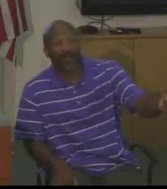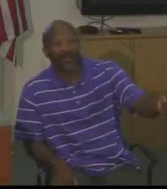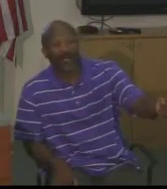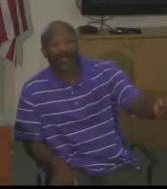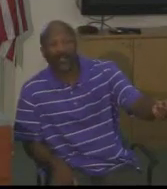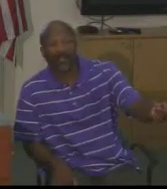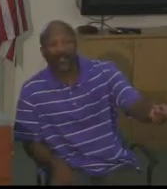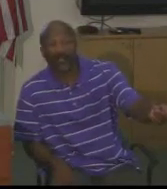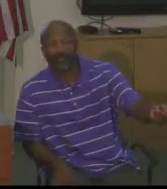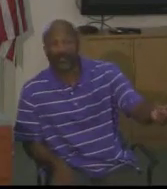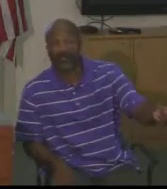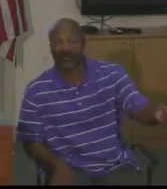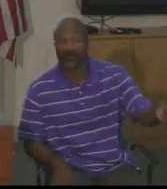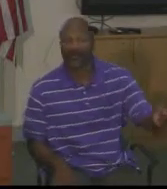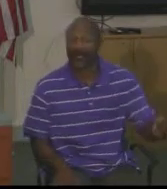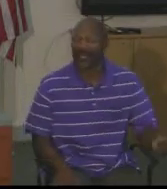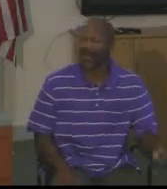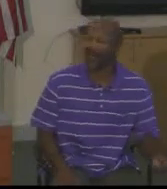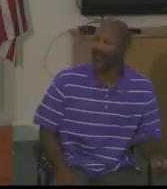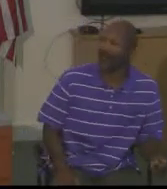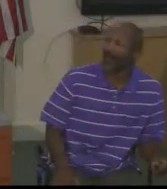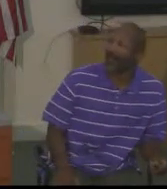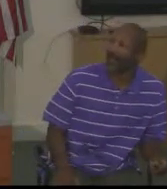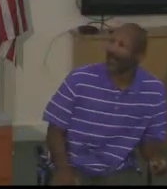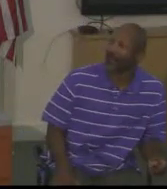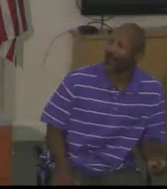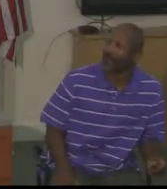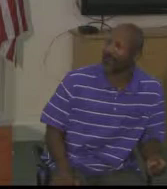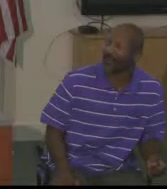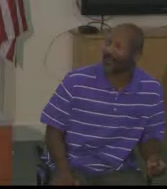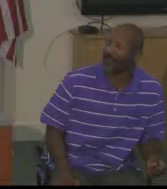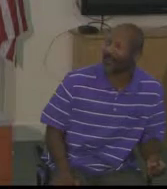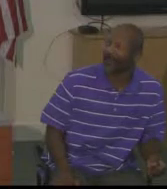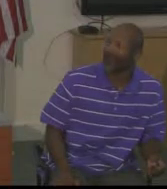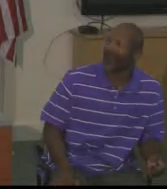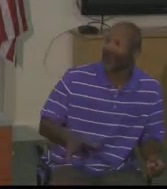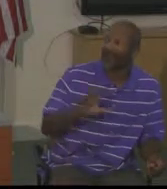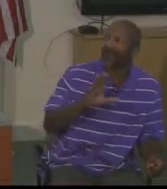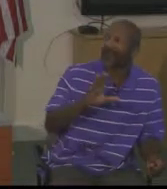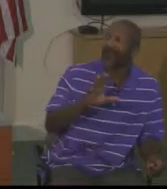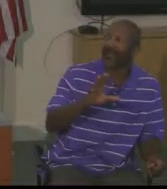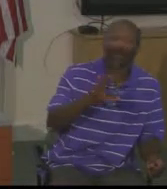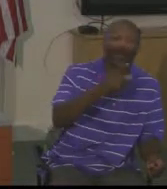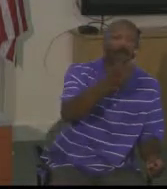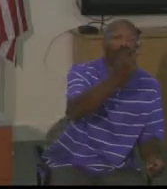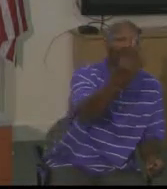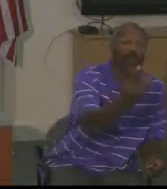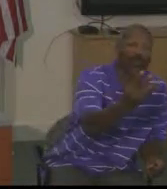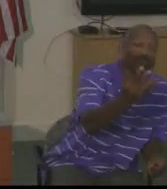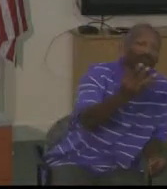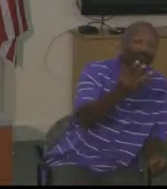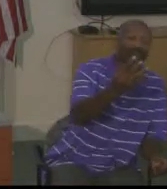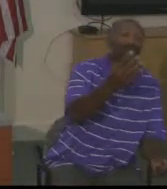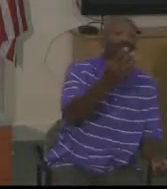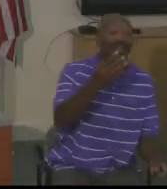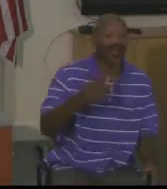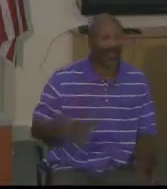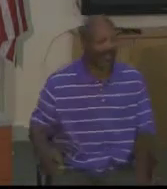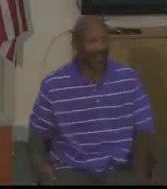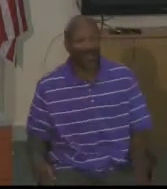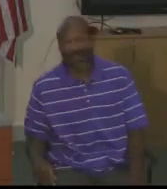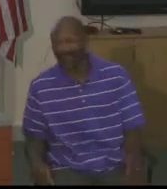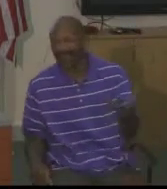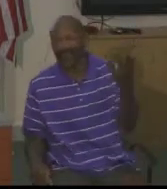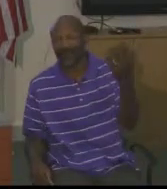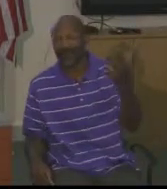First I put Intel. Do I get half credit for that? Intel? I'll give you 1 4. Fine.